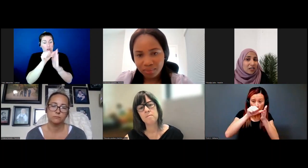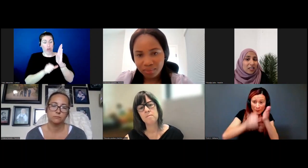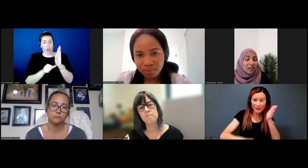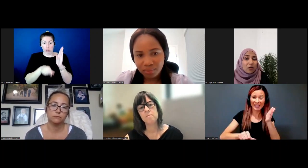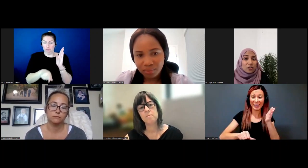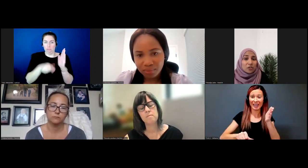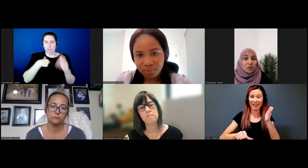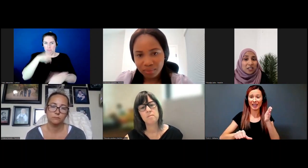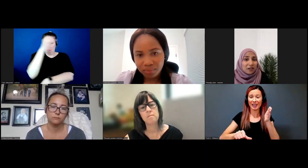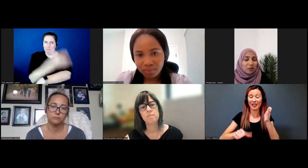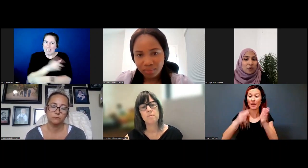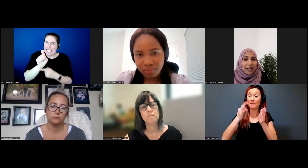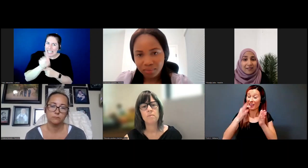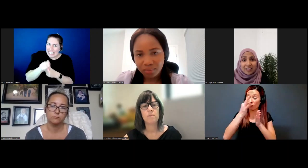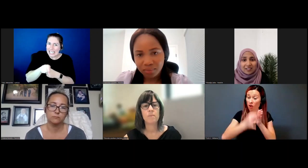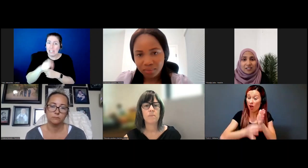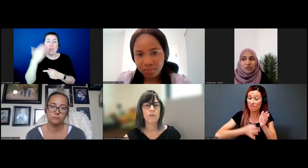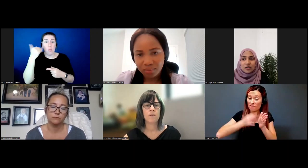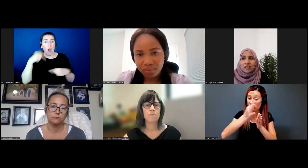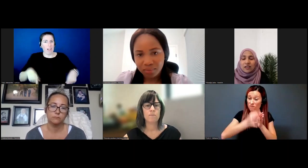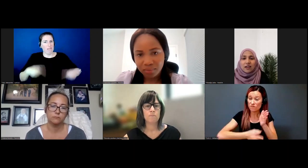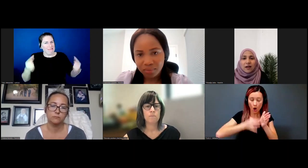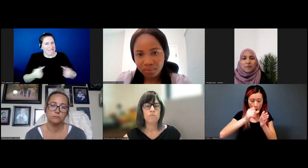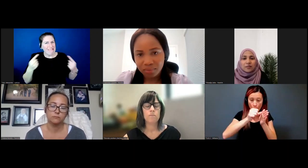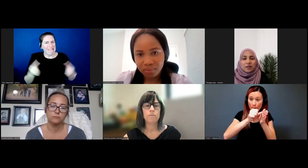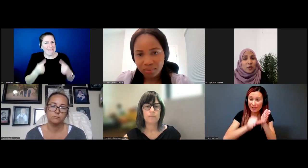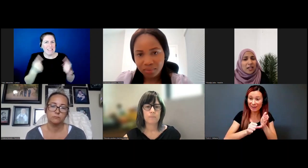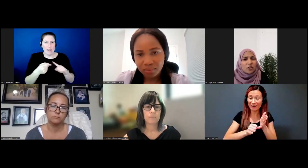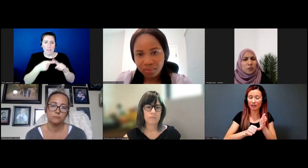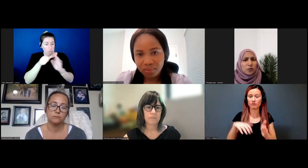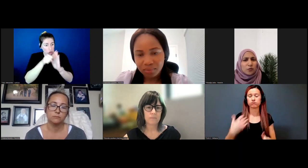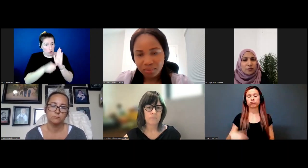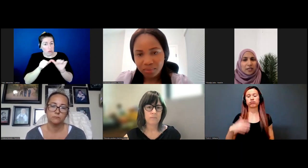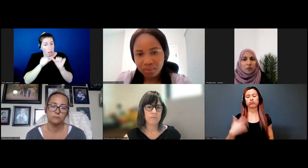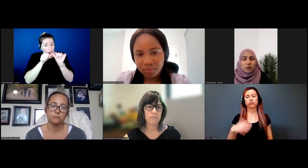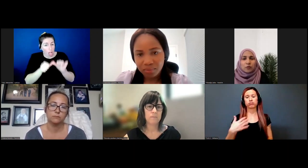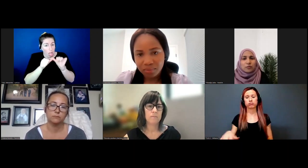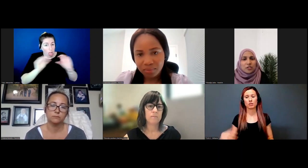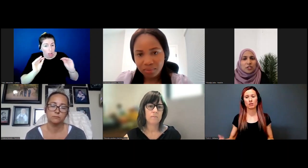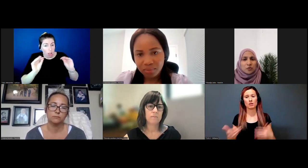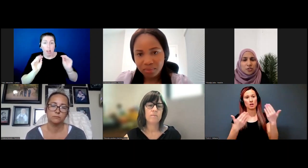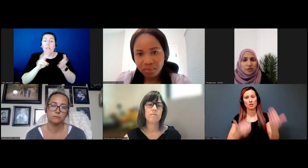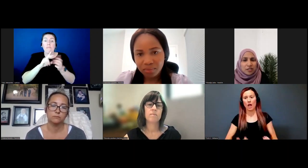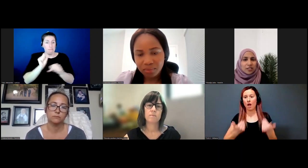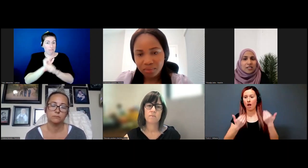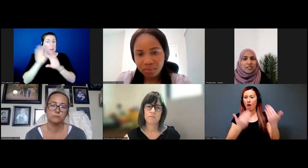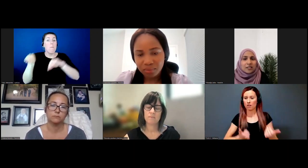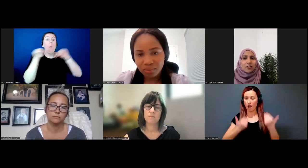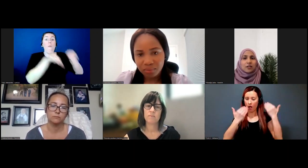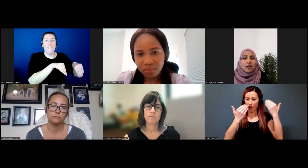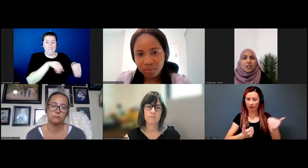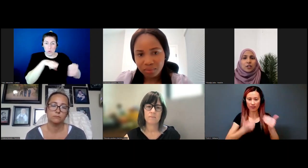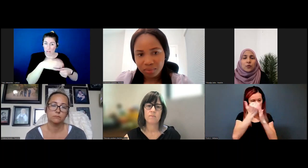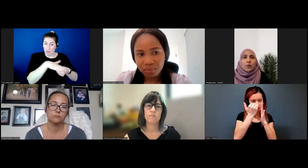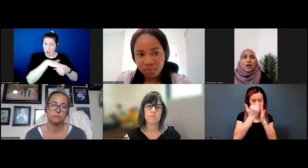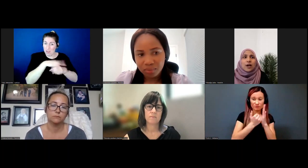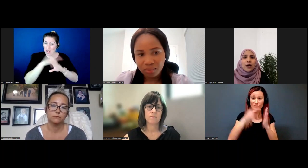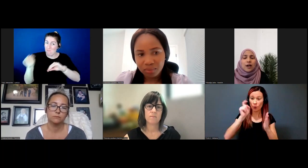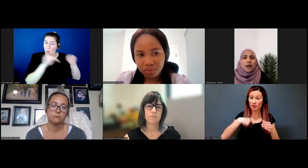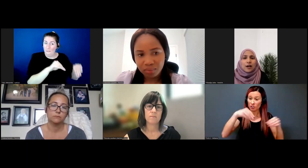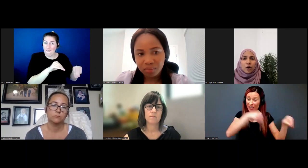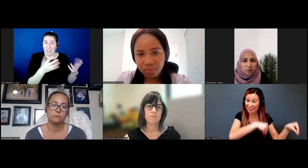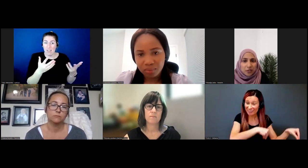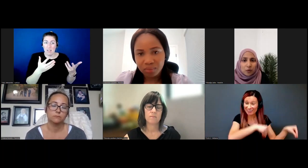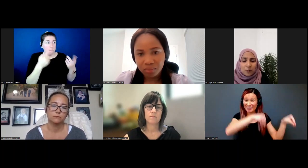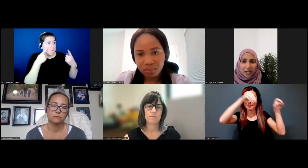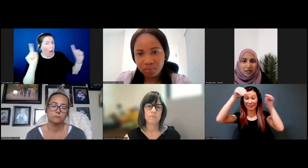he started getting osteopenia from not having a surgery, we had to move. We had to move from region to region until,